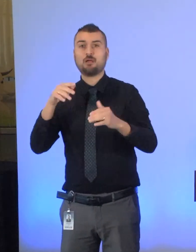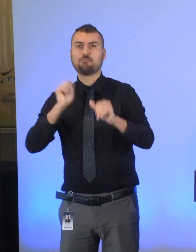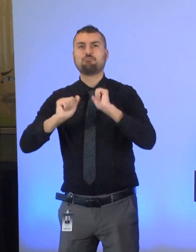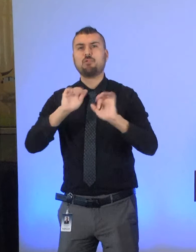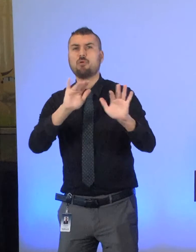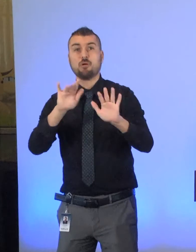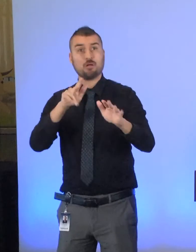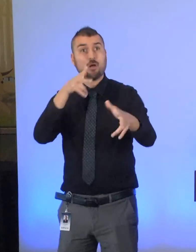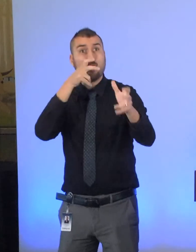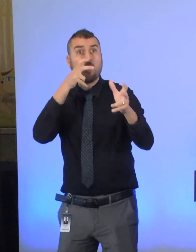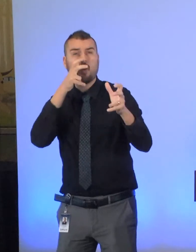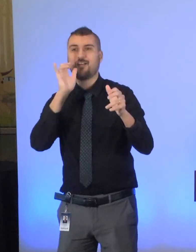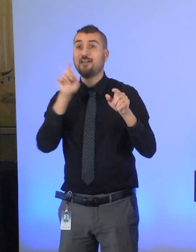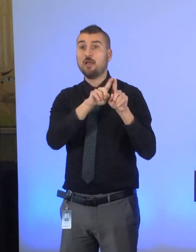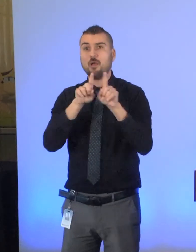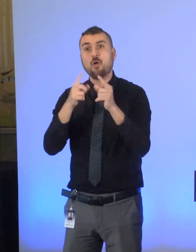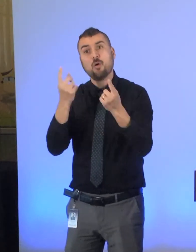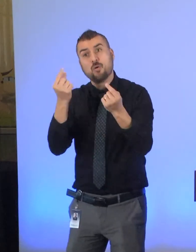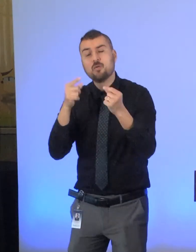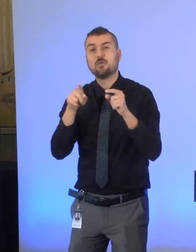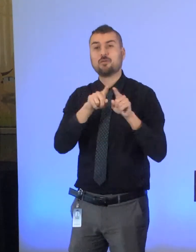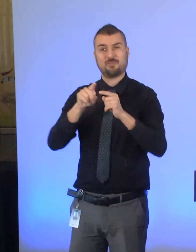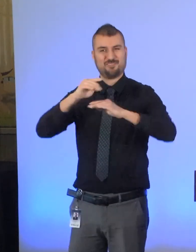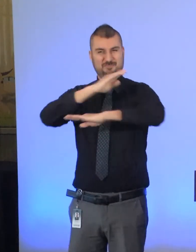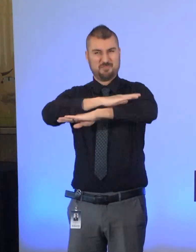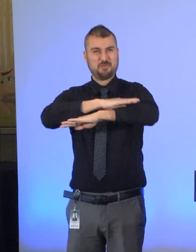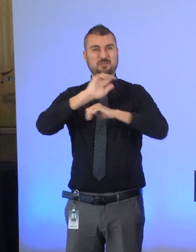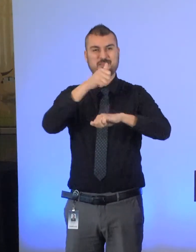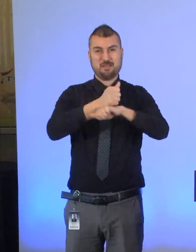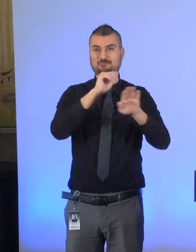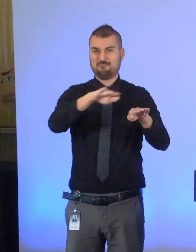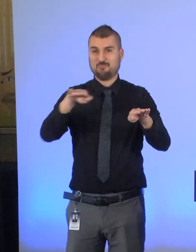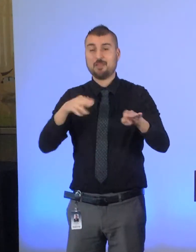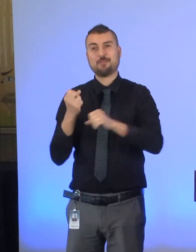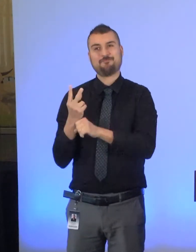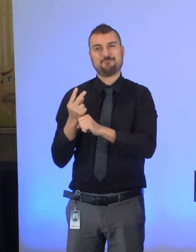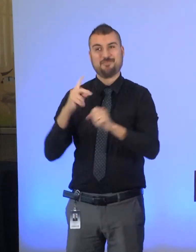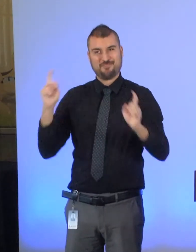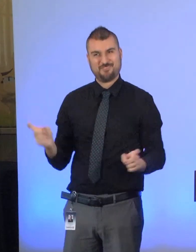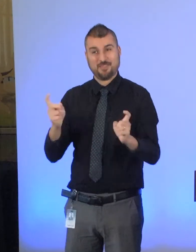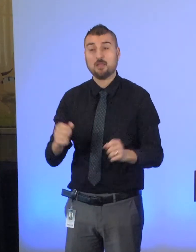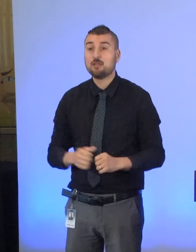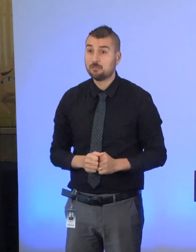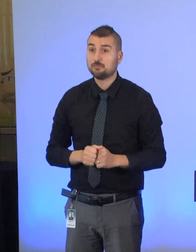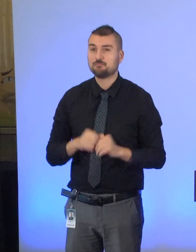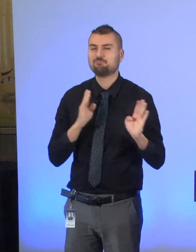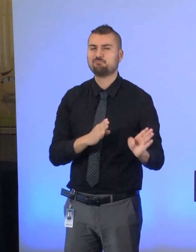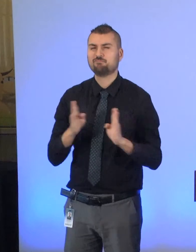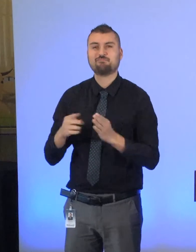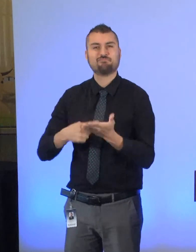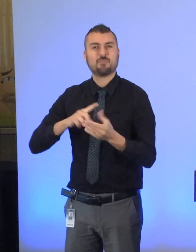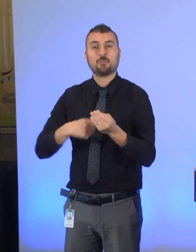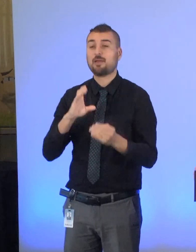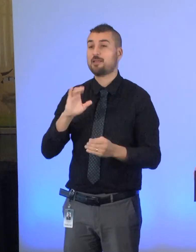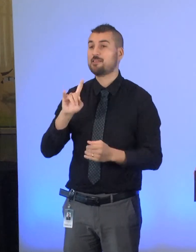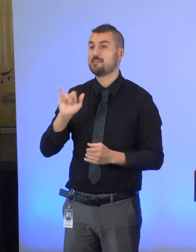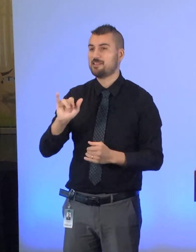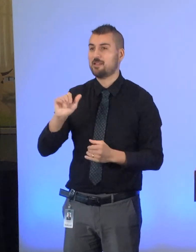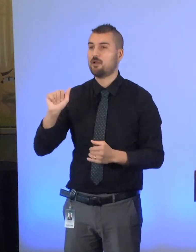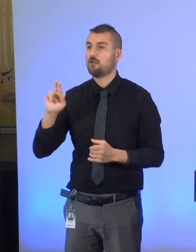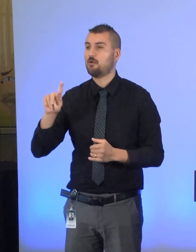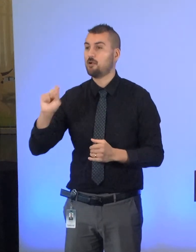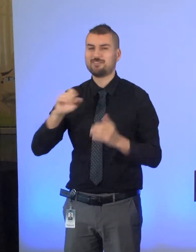just check out the booths in this biannual festival. So next we'll talk about City Arts. So if you haven't been to City